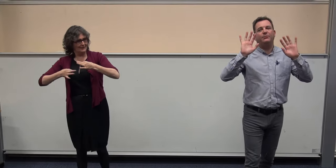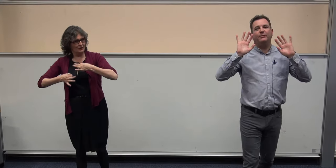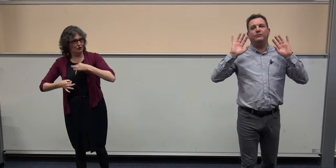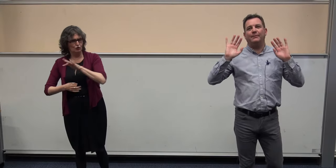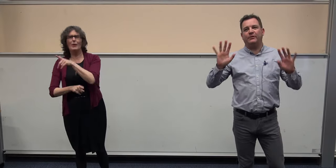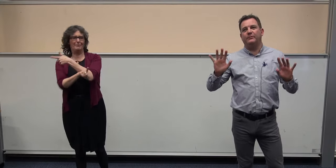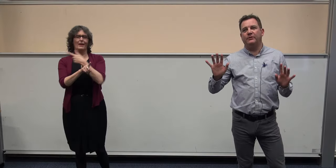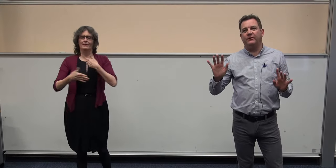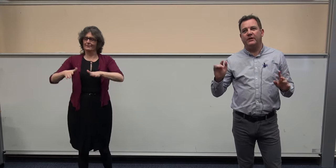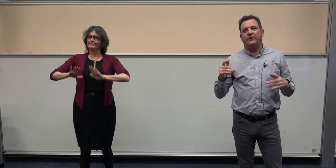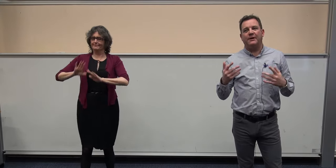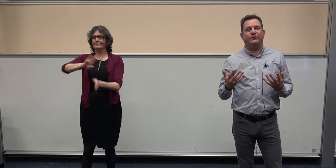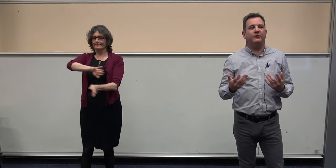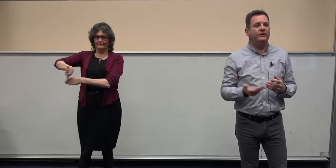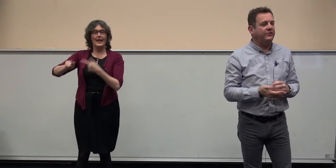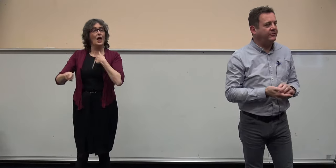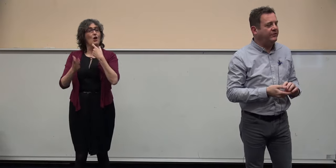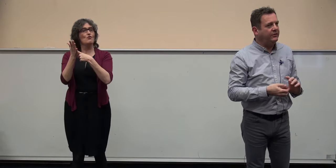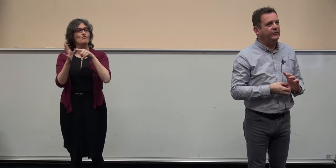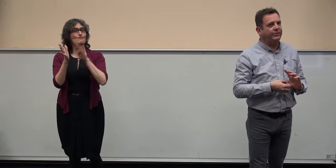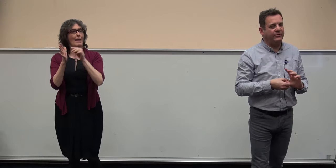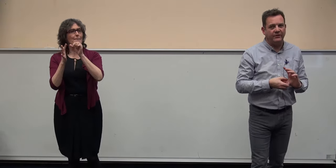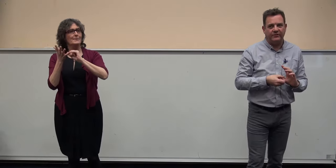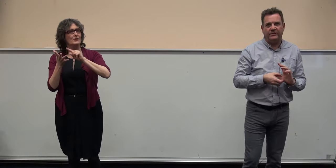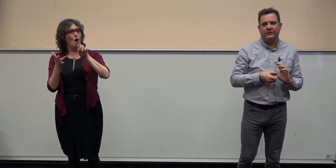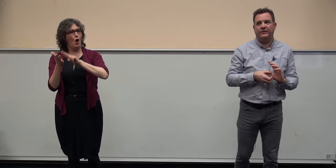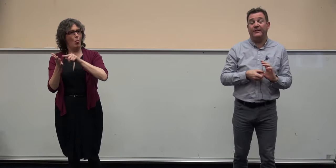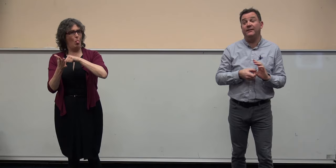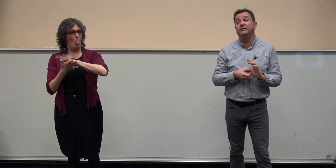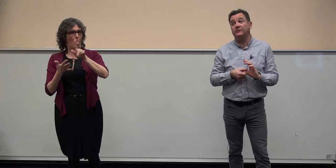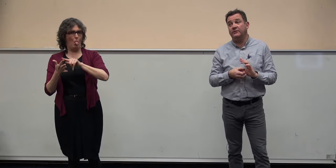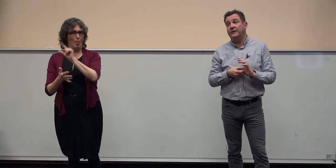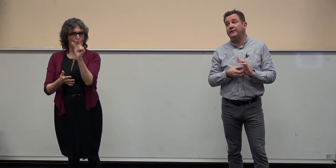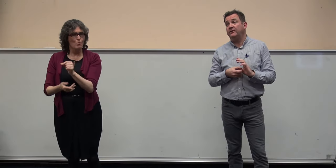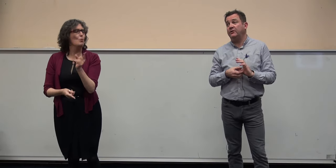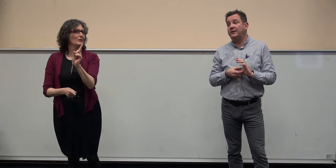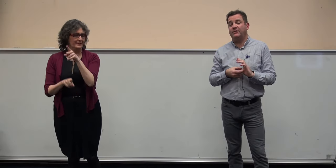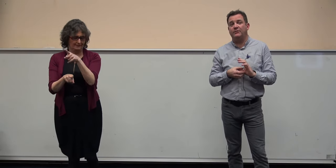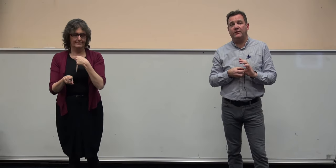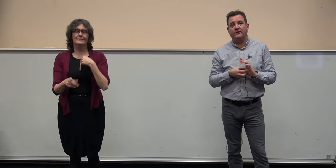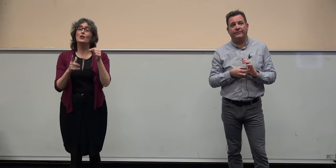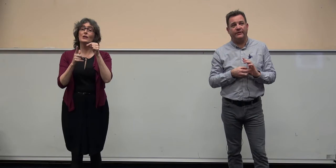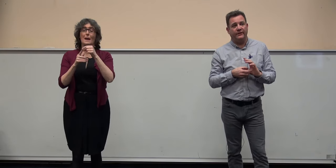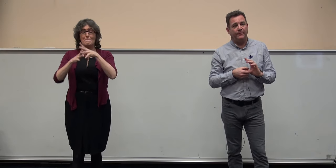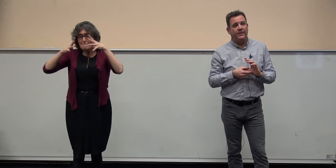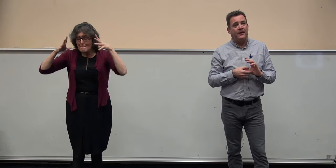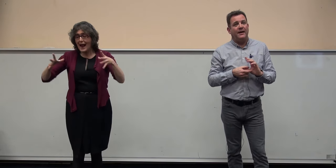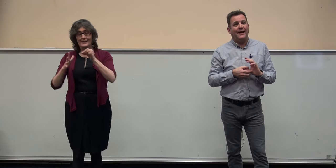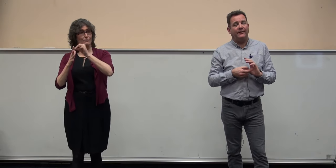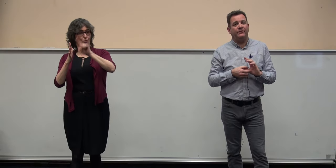Just to explain what Ramps on the Moon is. Ramps on the Moon is this huge project that, in England, that got Arts Council England